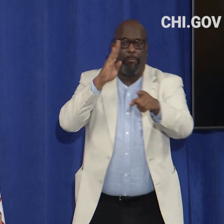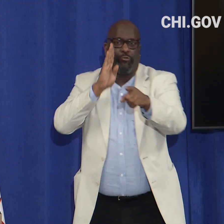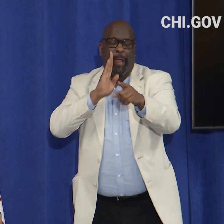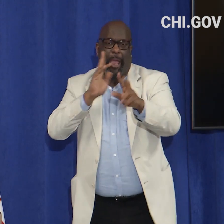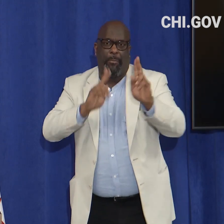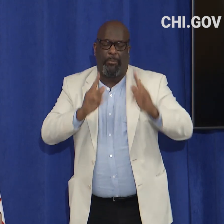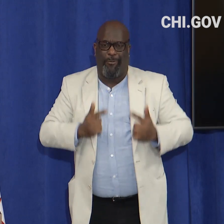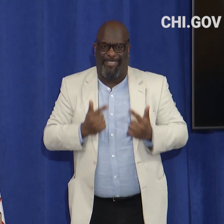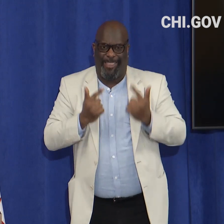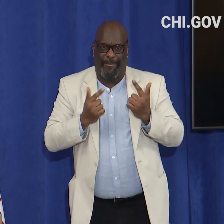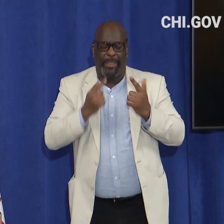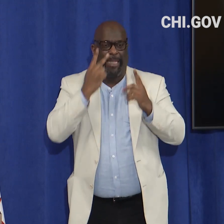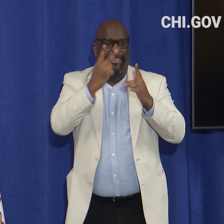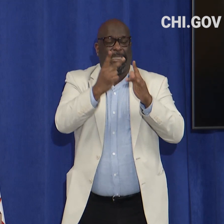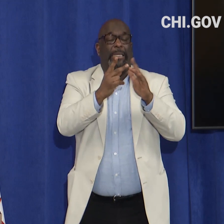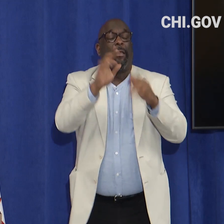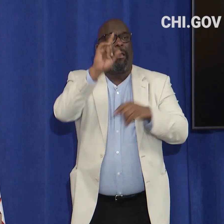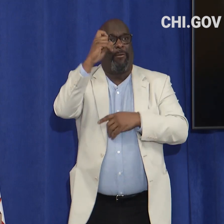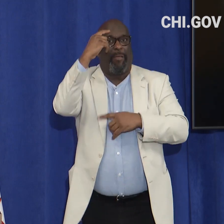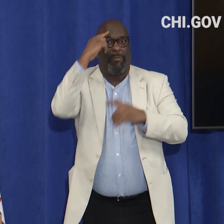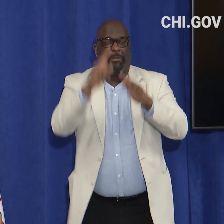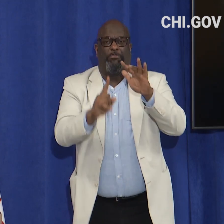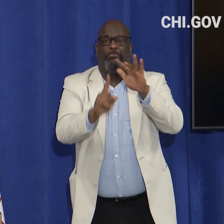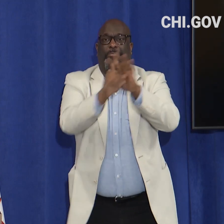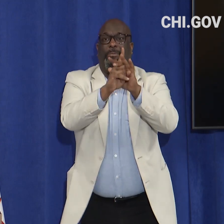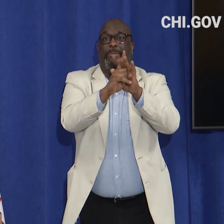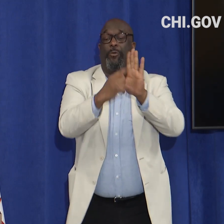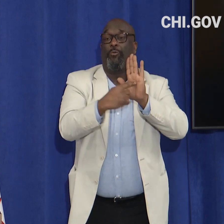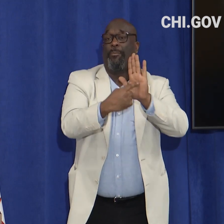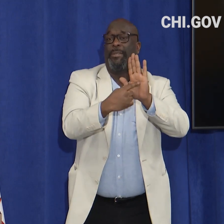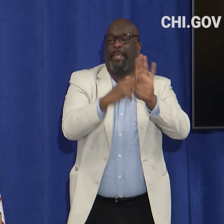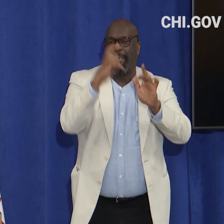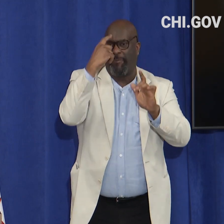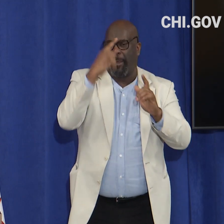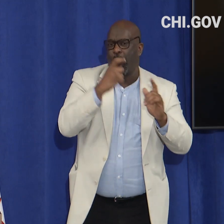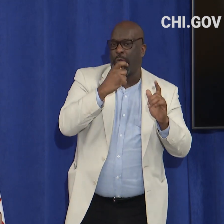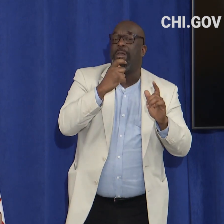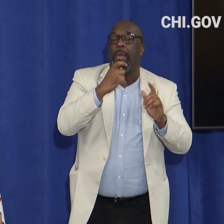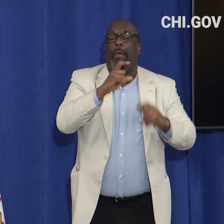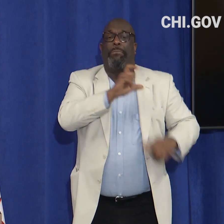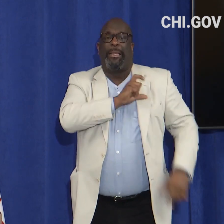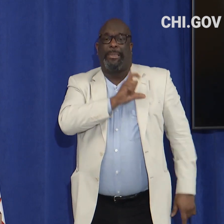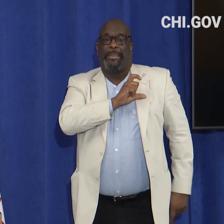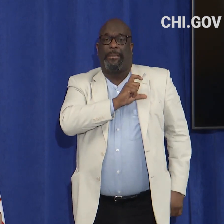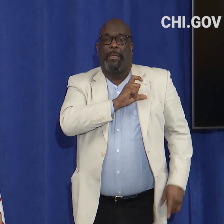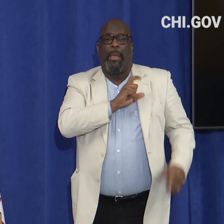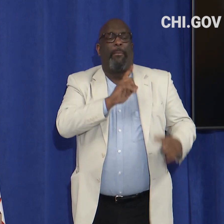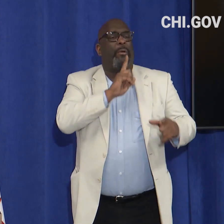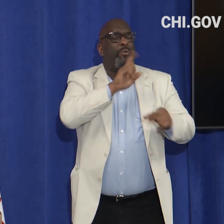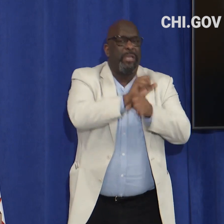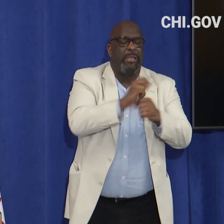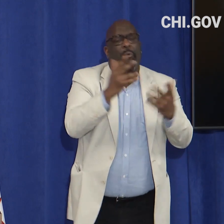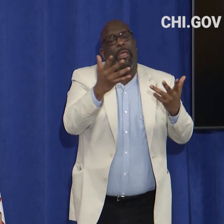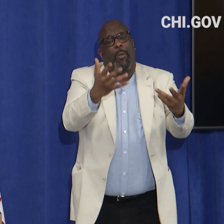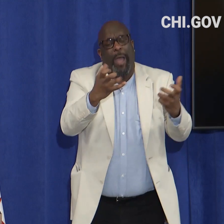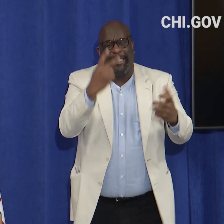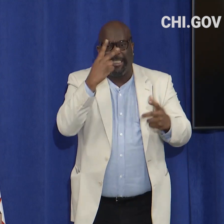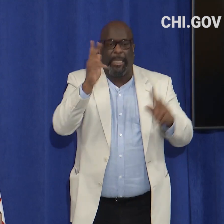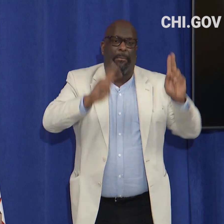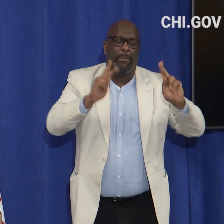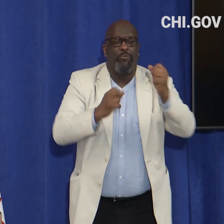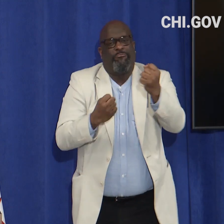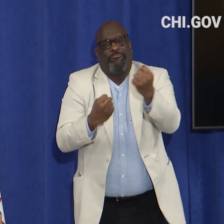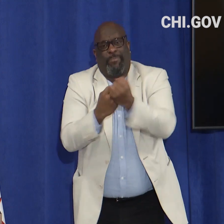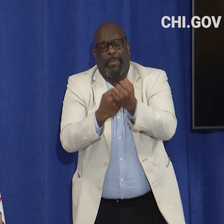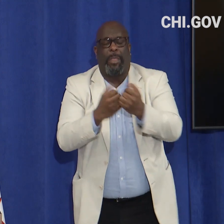is the manifestation of government is the police. What they want to see is true investment. What they want to see